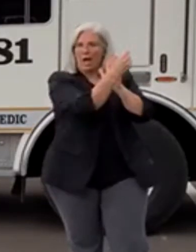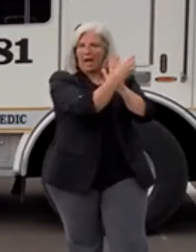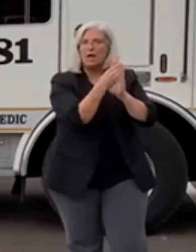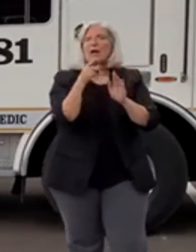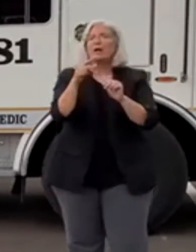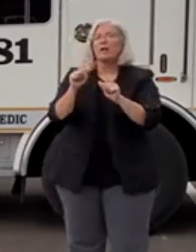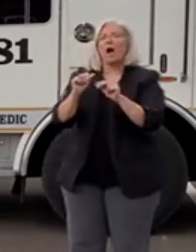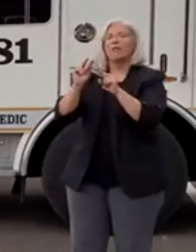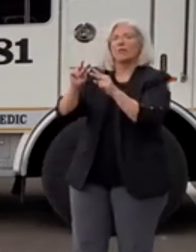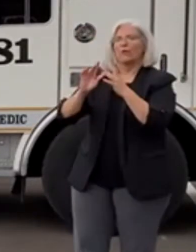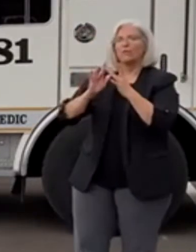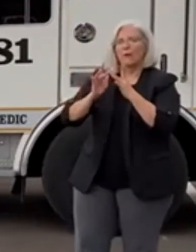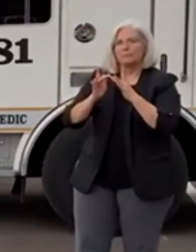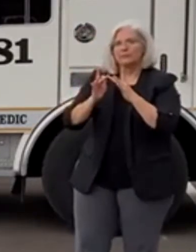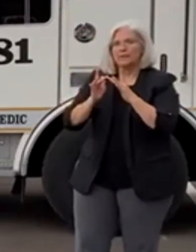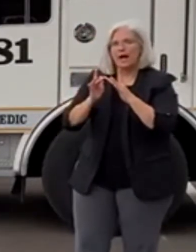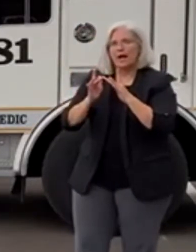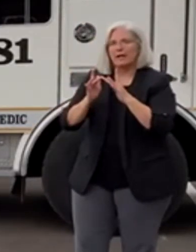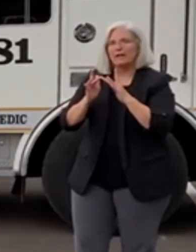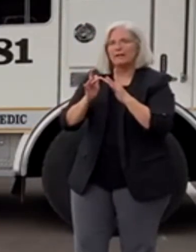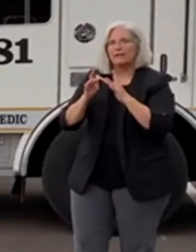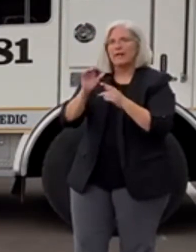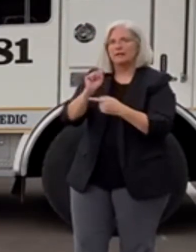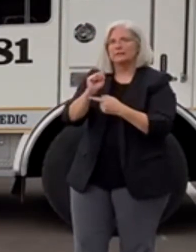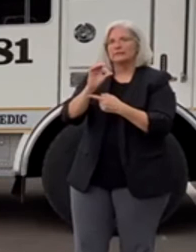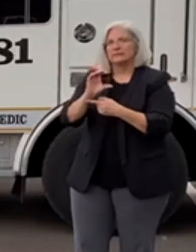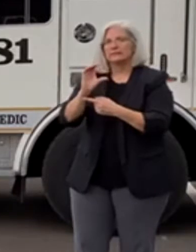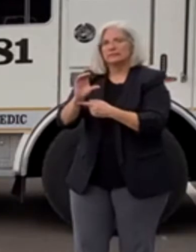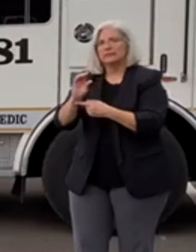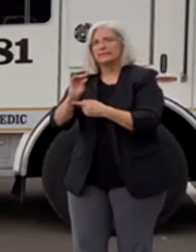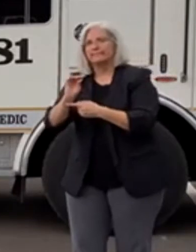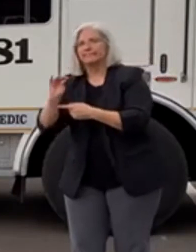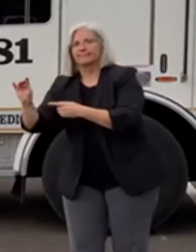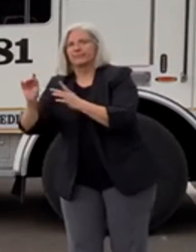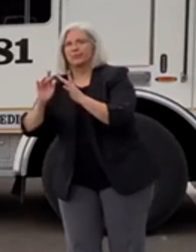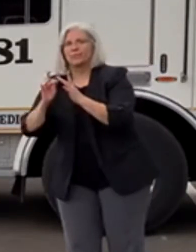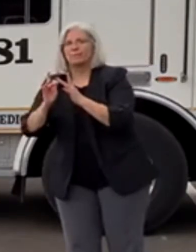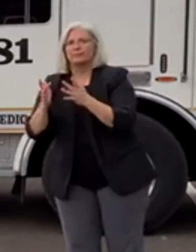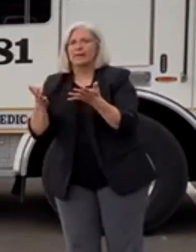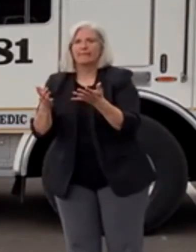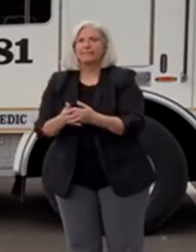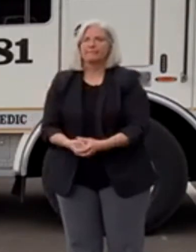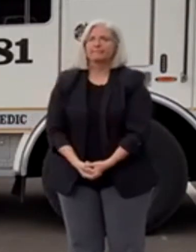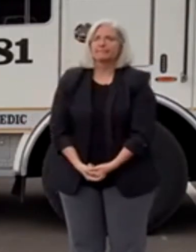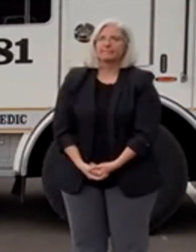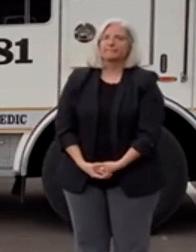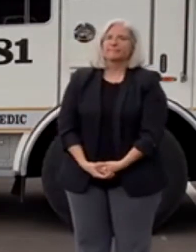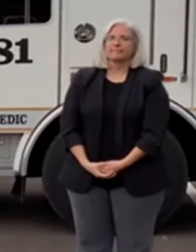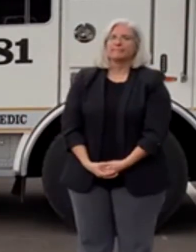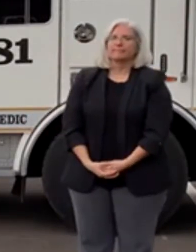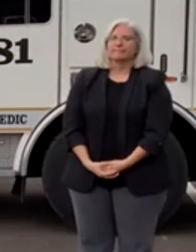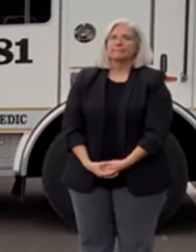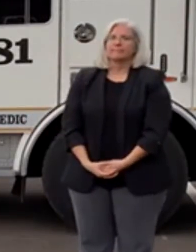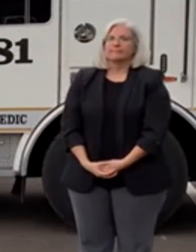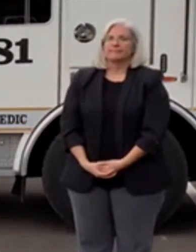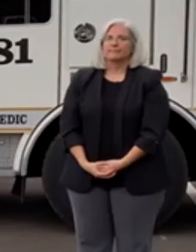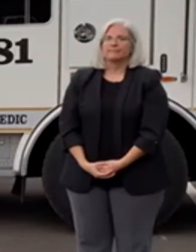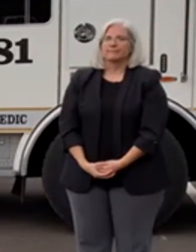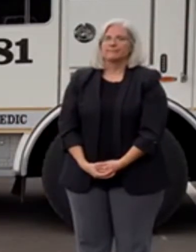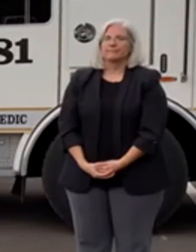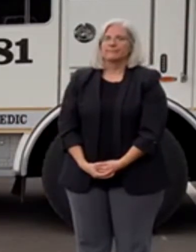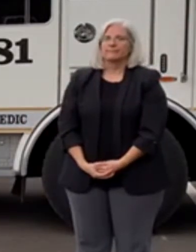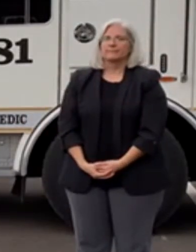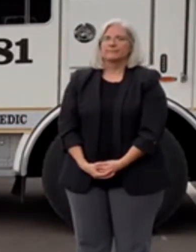sdp.sccgov.org. Our enforcement officers will be looking at a variety of things, but in particular, we'll be looking at capacity